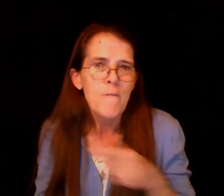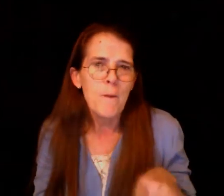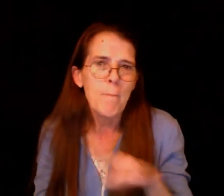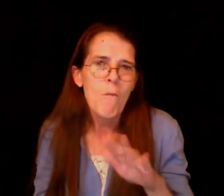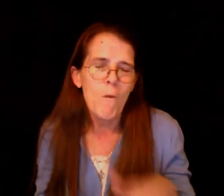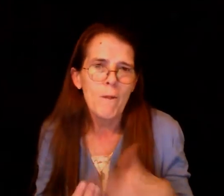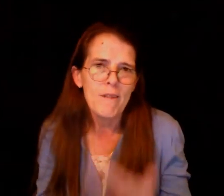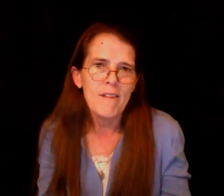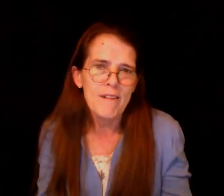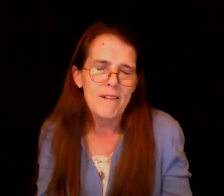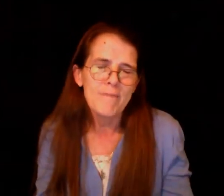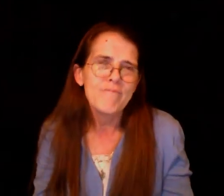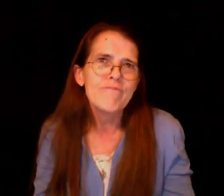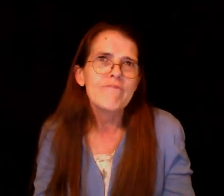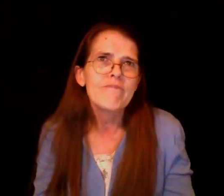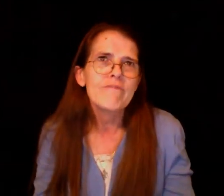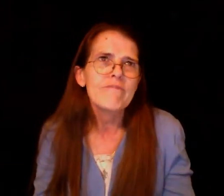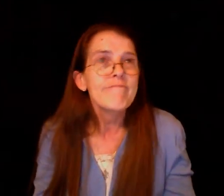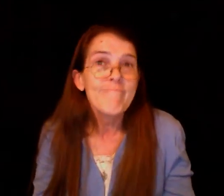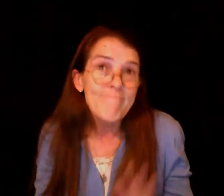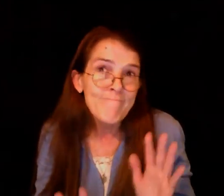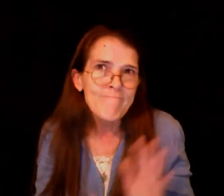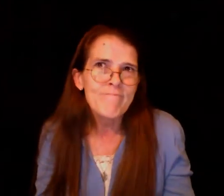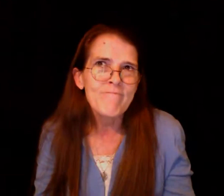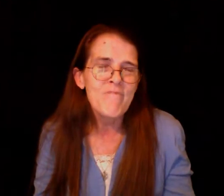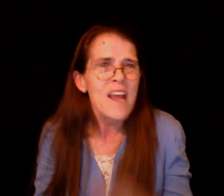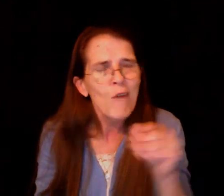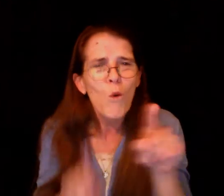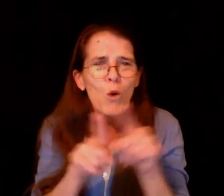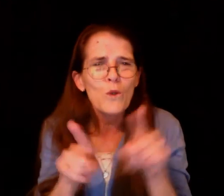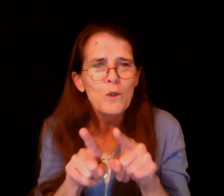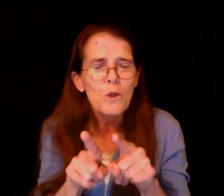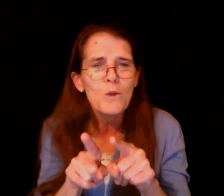to get. You want to give me a hard time right now? Let's go.